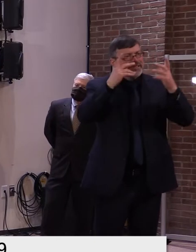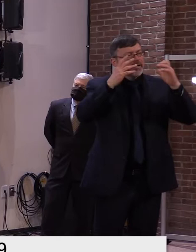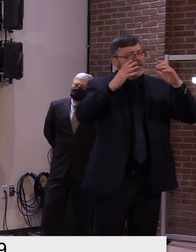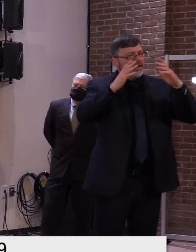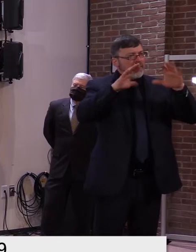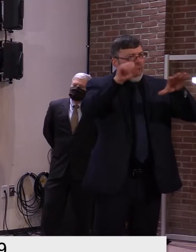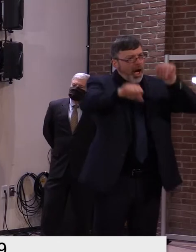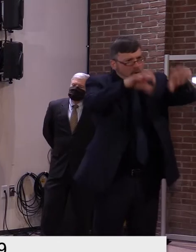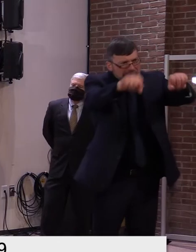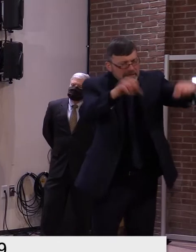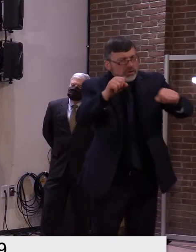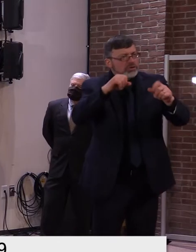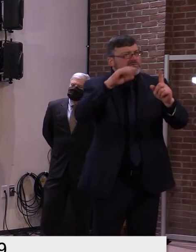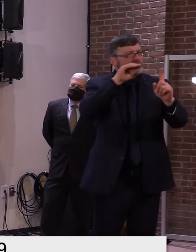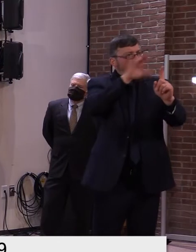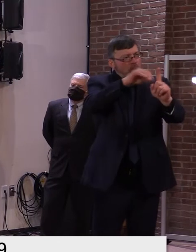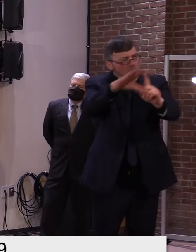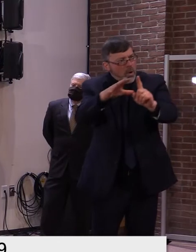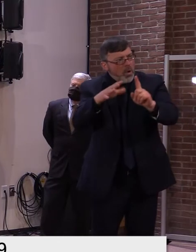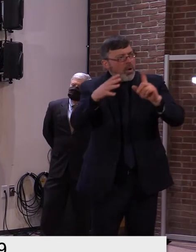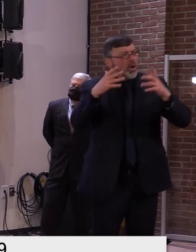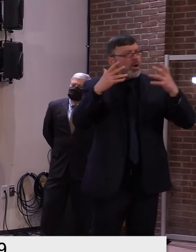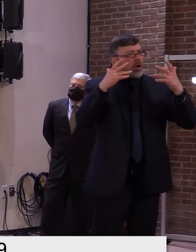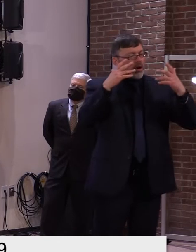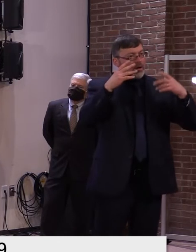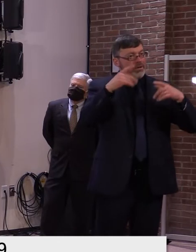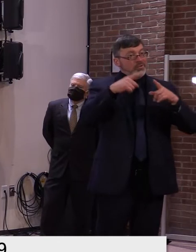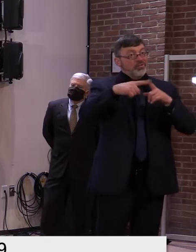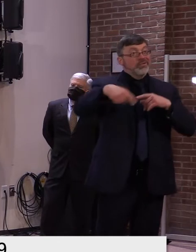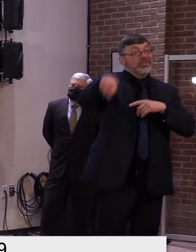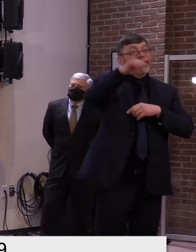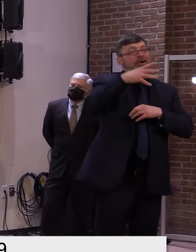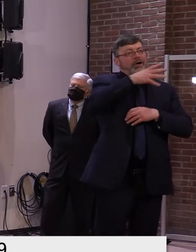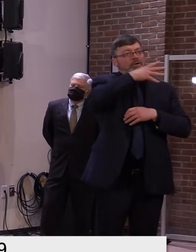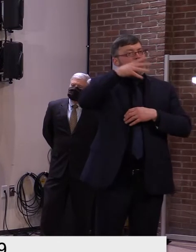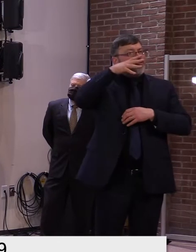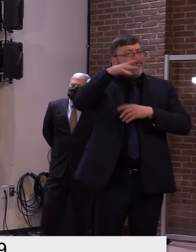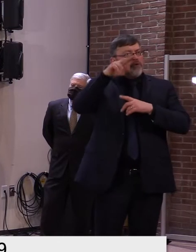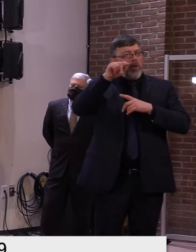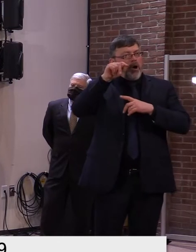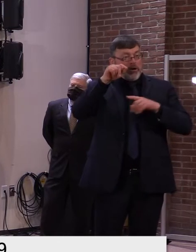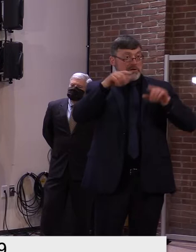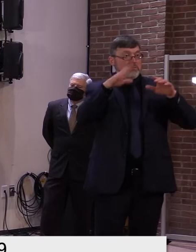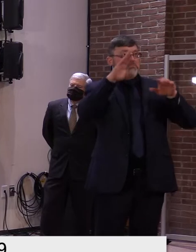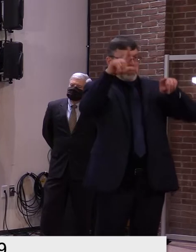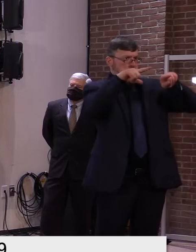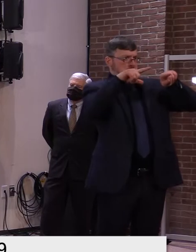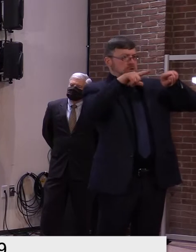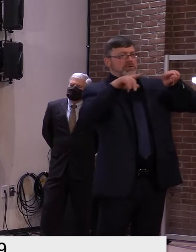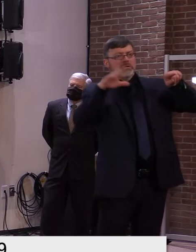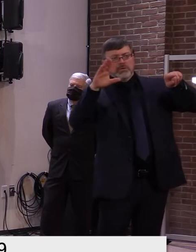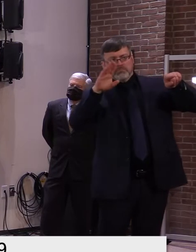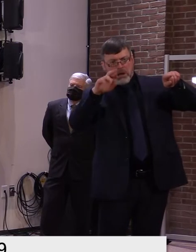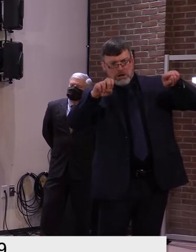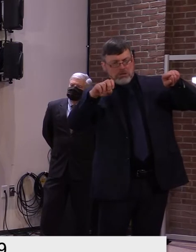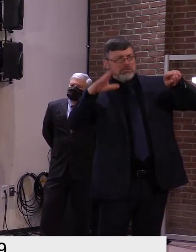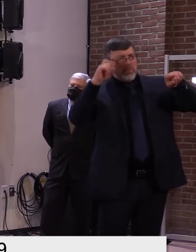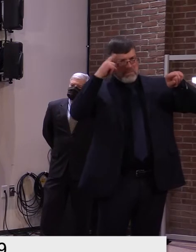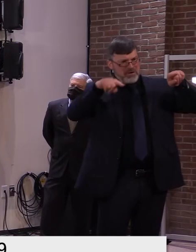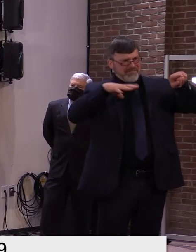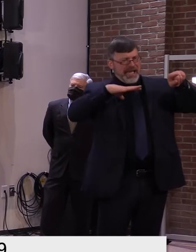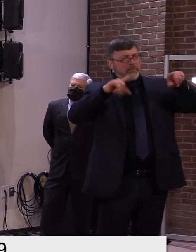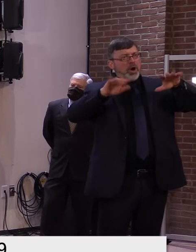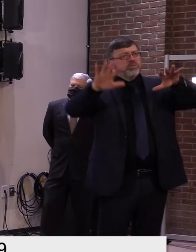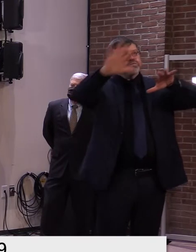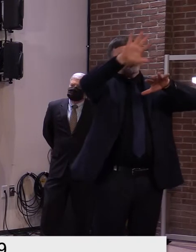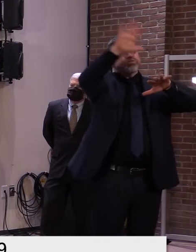that are lacking in the vaccine rate. And I'm also wondering if it's possible to get a breakdown of the vaccination